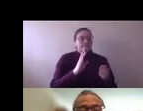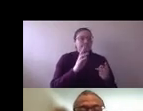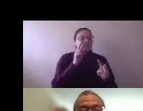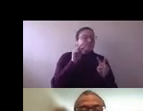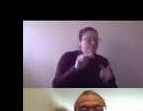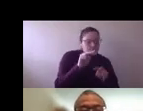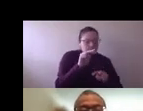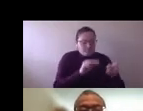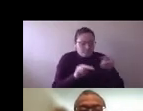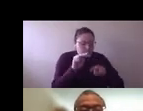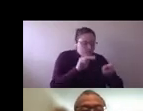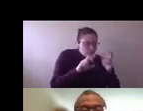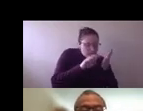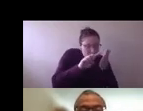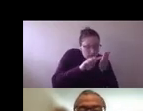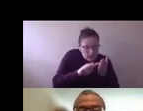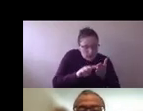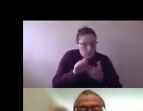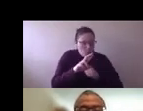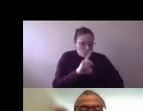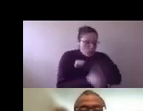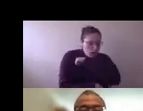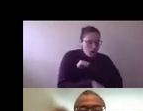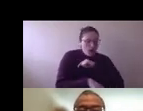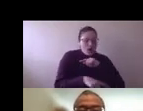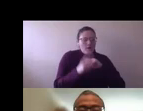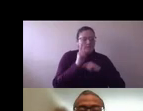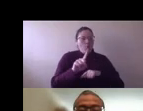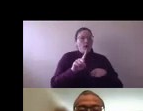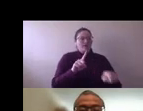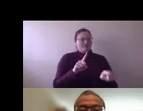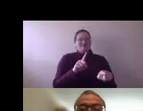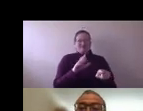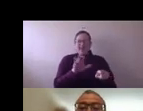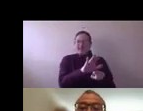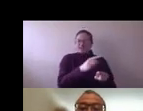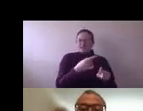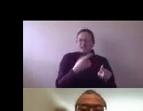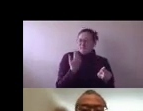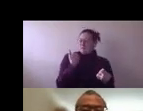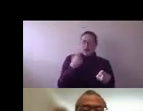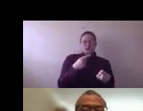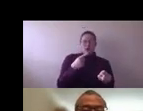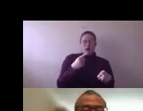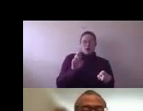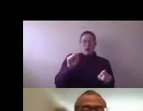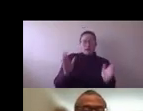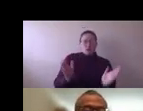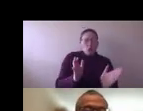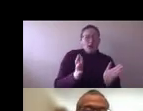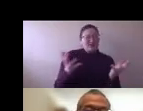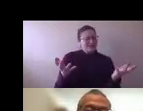scrutinized and even investigated or prosecuted for actions that used to be encouraged by the US